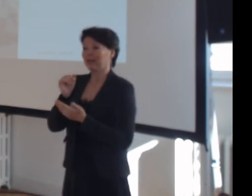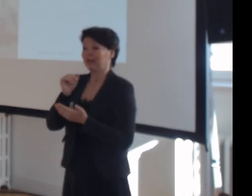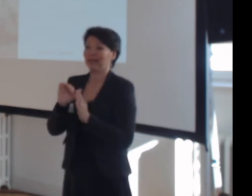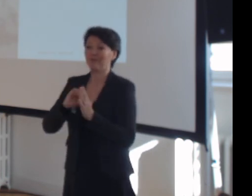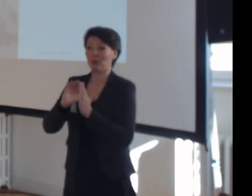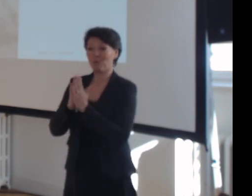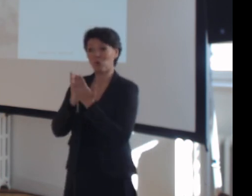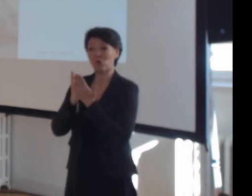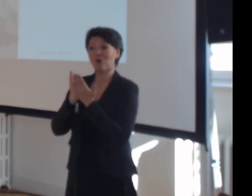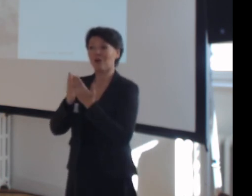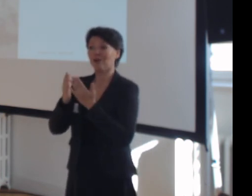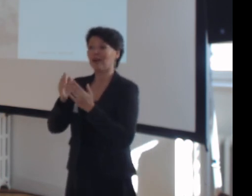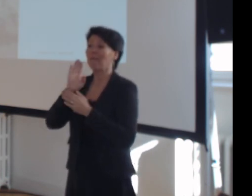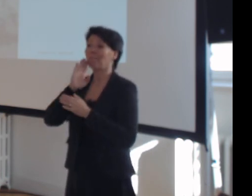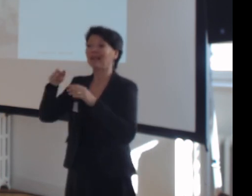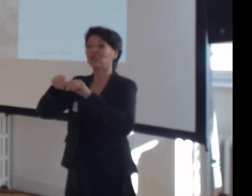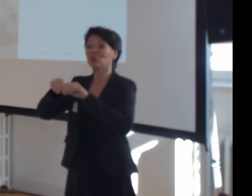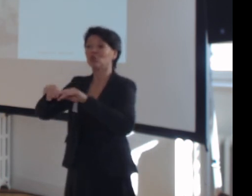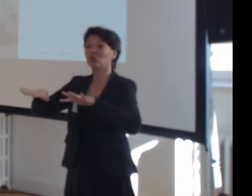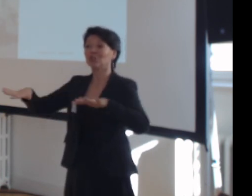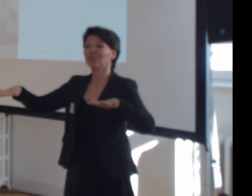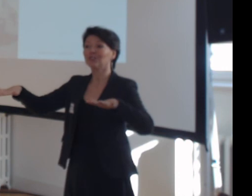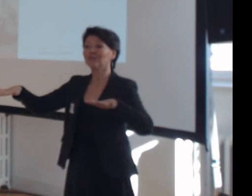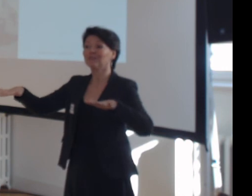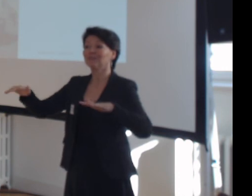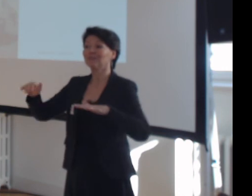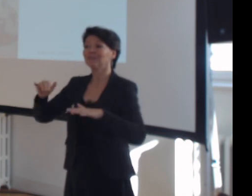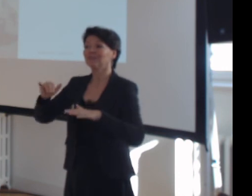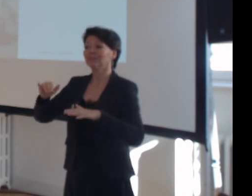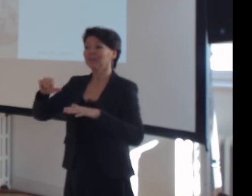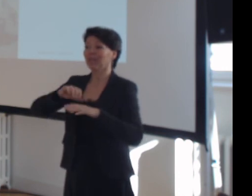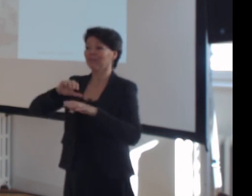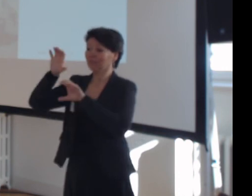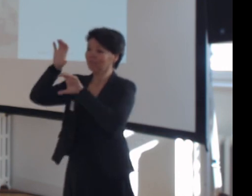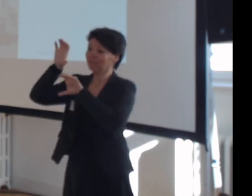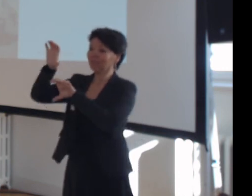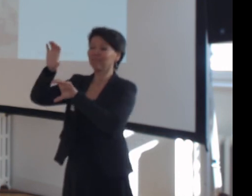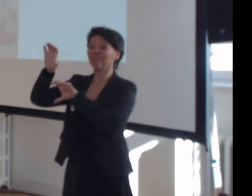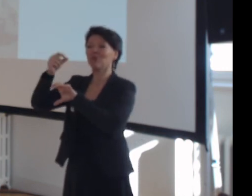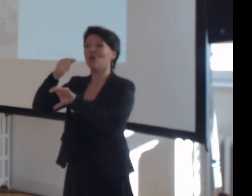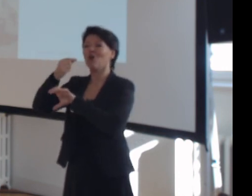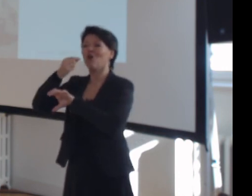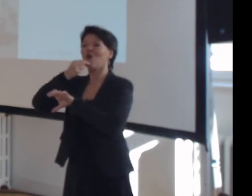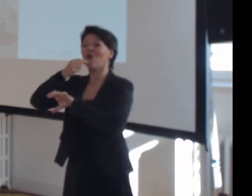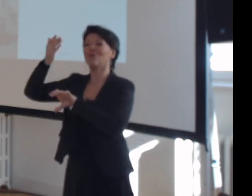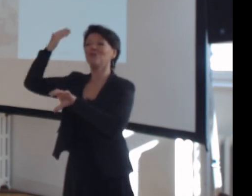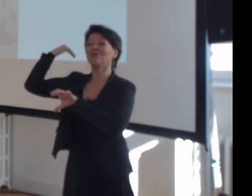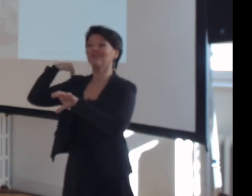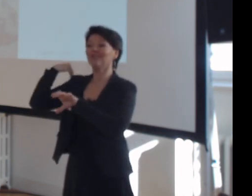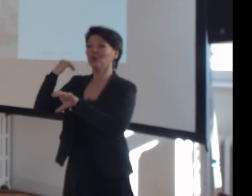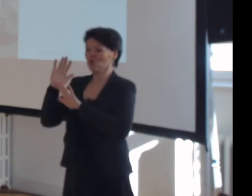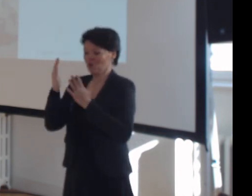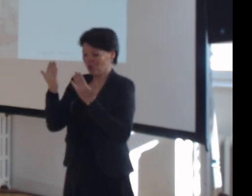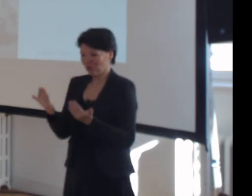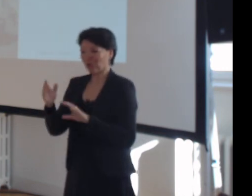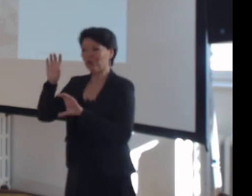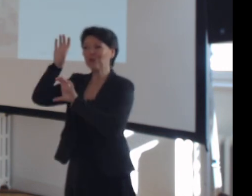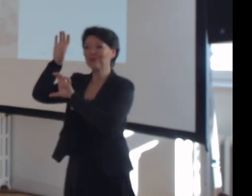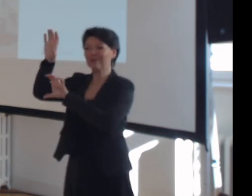collection by the Belgian coast. It matches pictures of the old days and how it looks